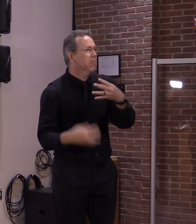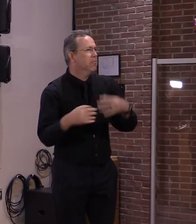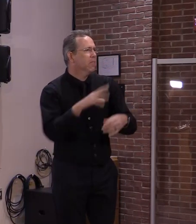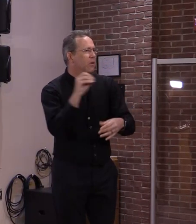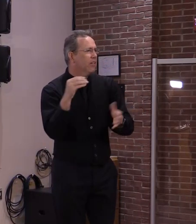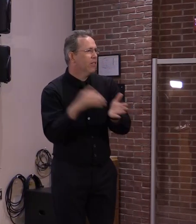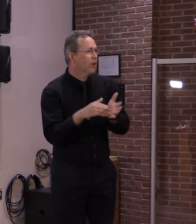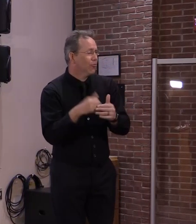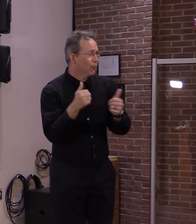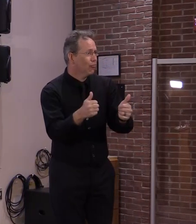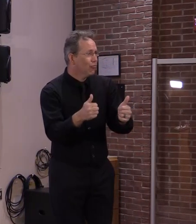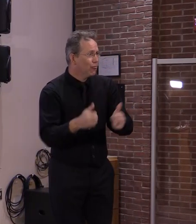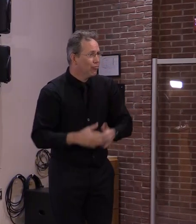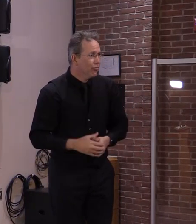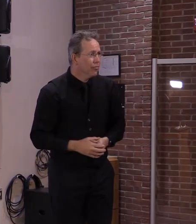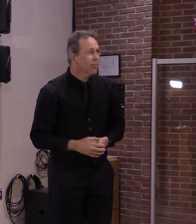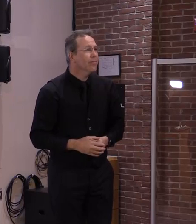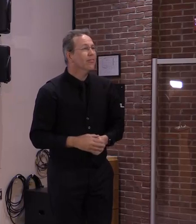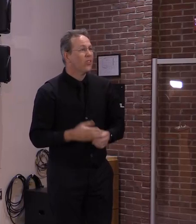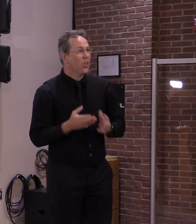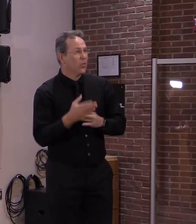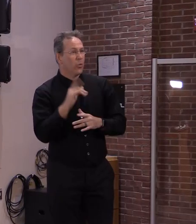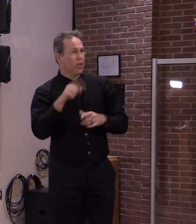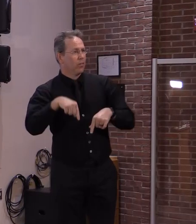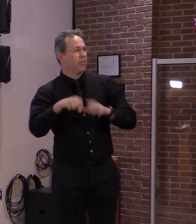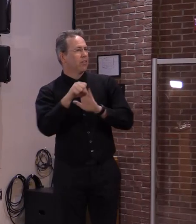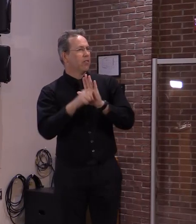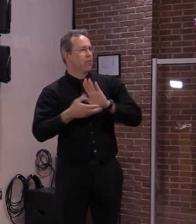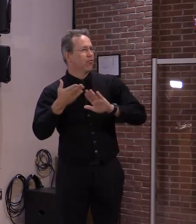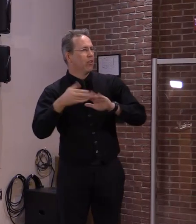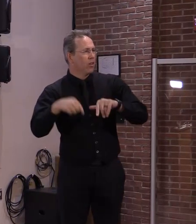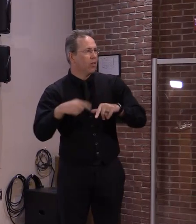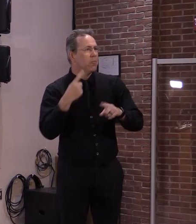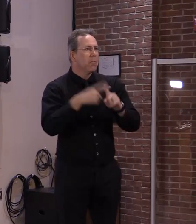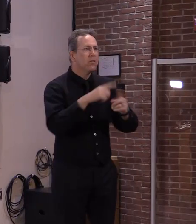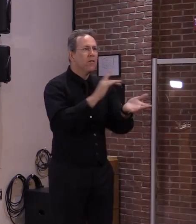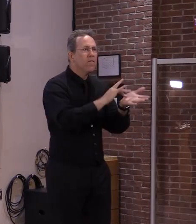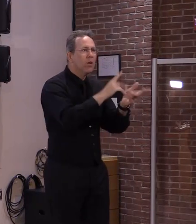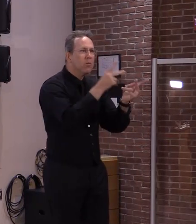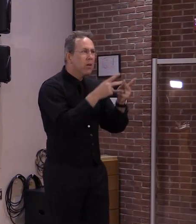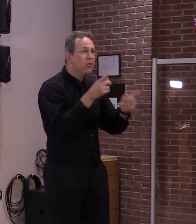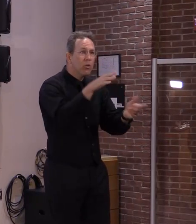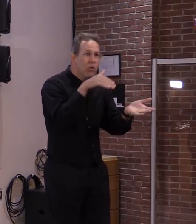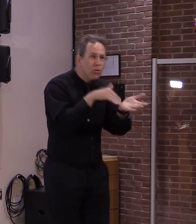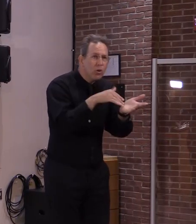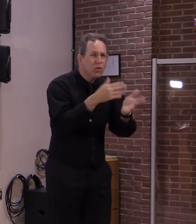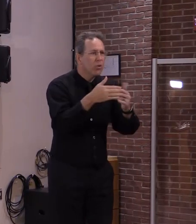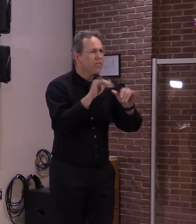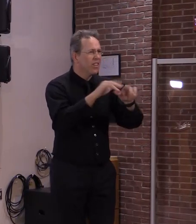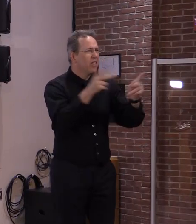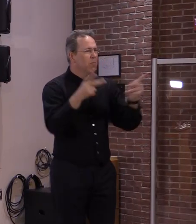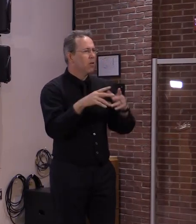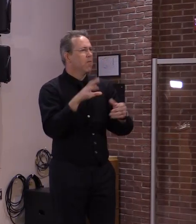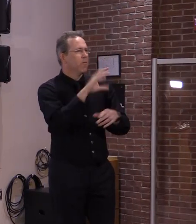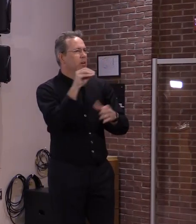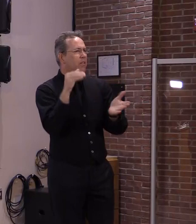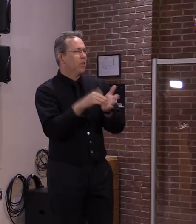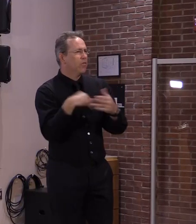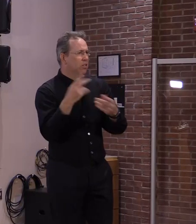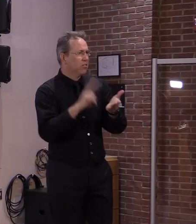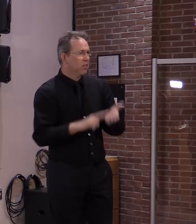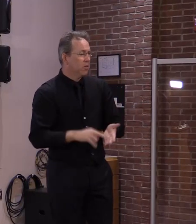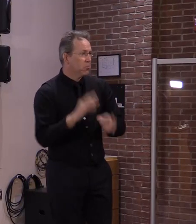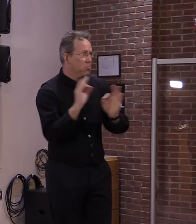federal pharmacies, I believe. Now, it may be a combination, but that's what I understand. This is